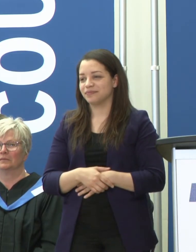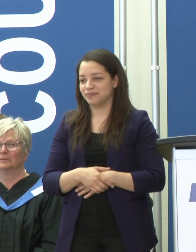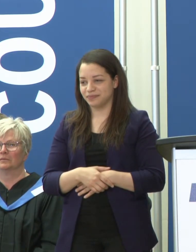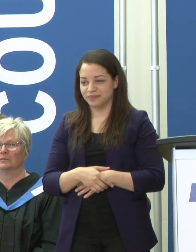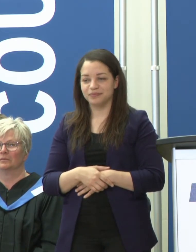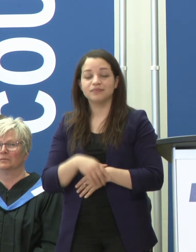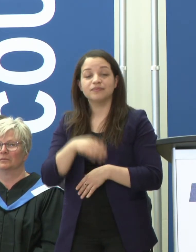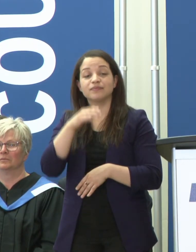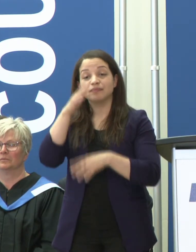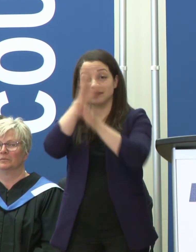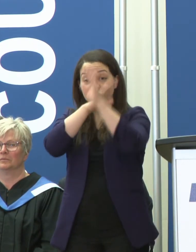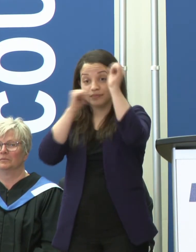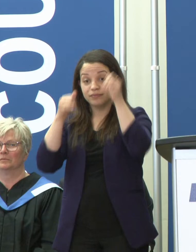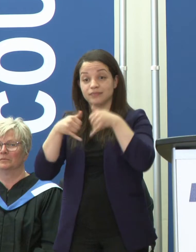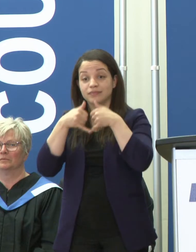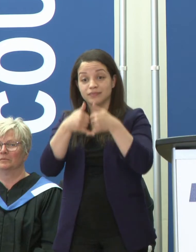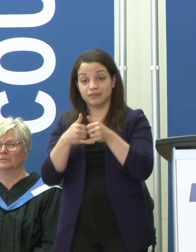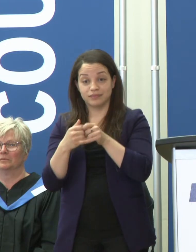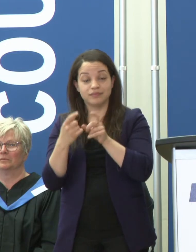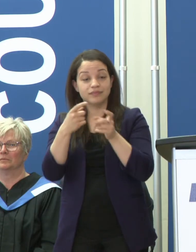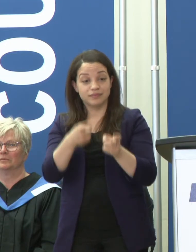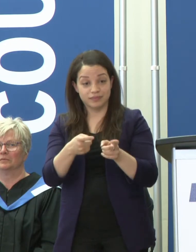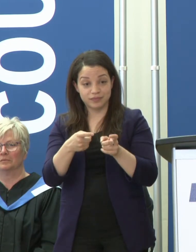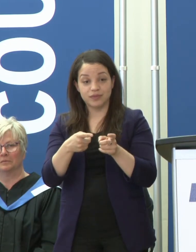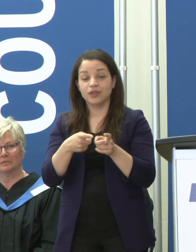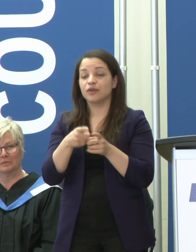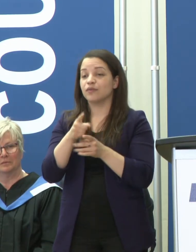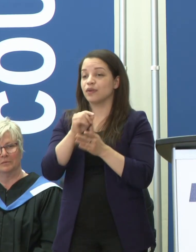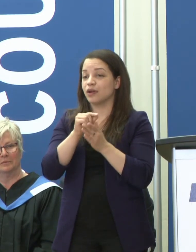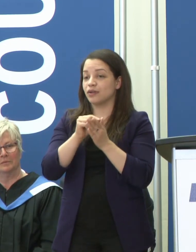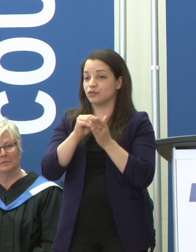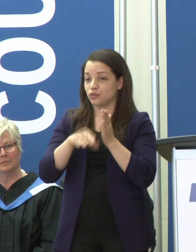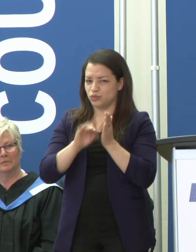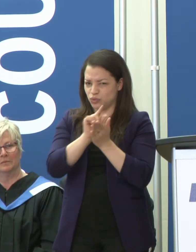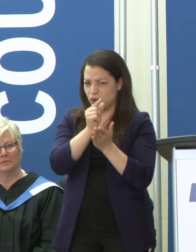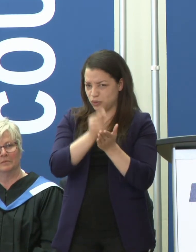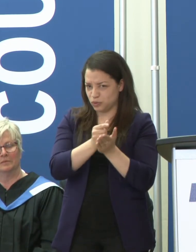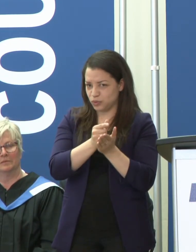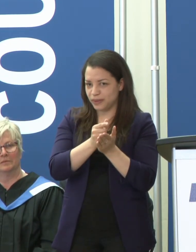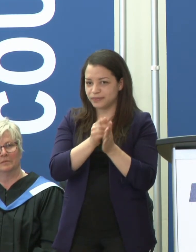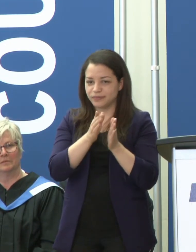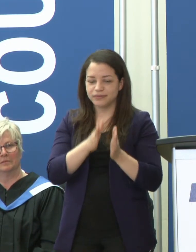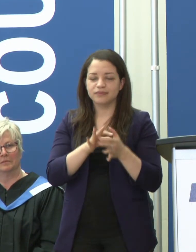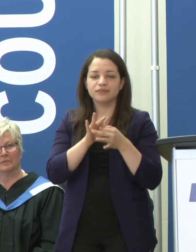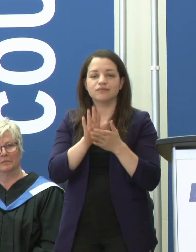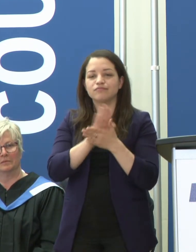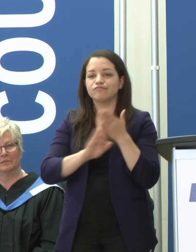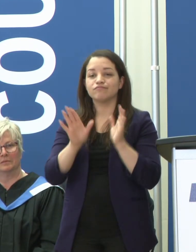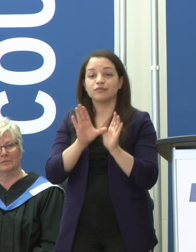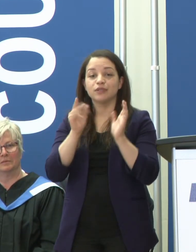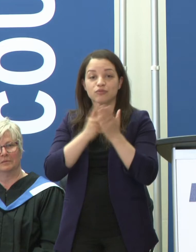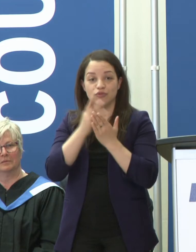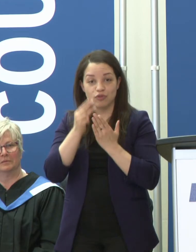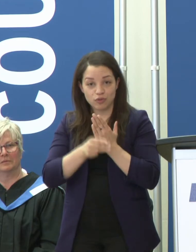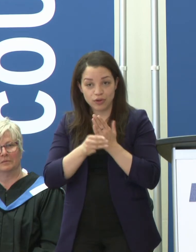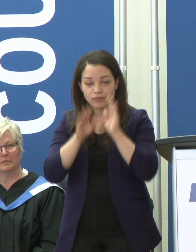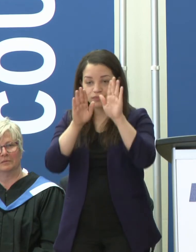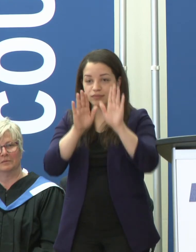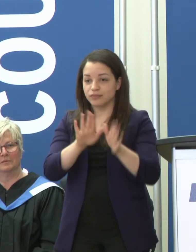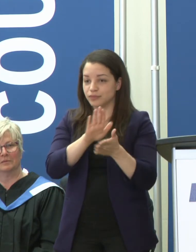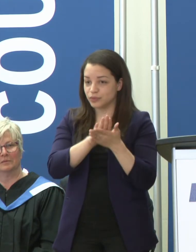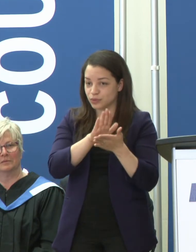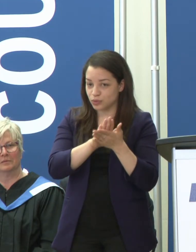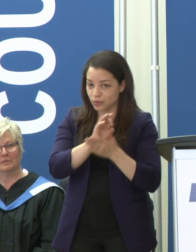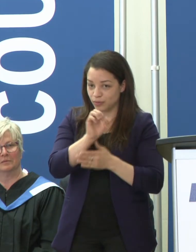This is awarded to a graduating student of a college certificate program who has demonstrated outstanding academic achievement and